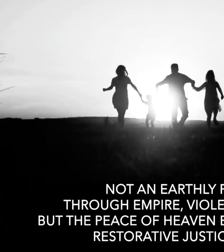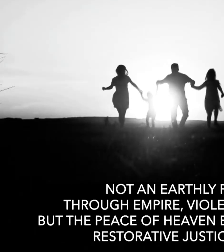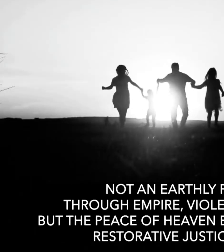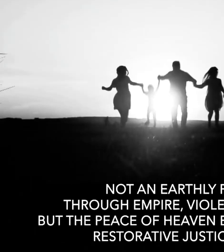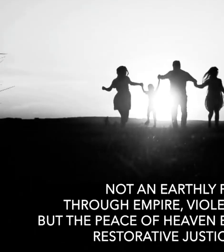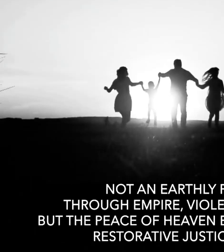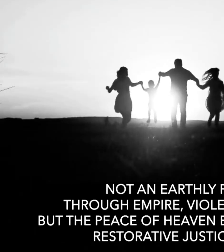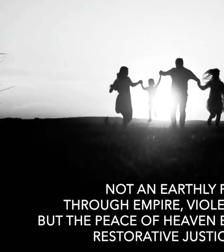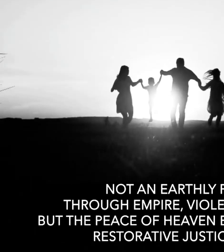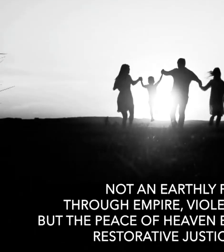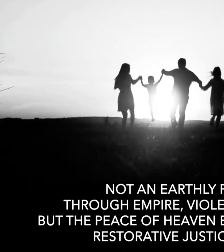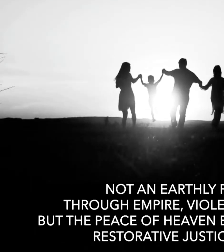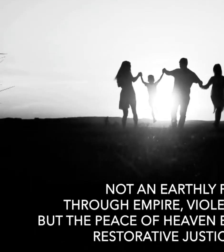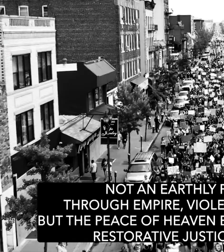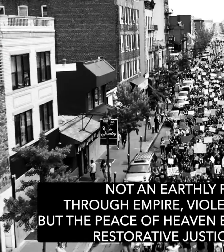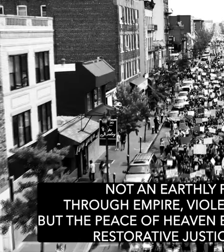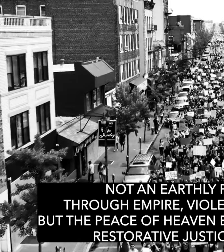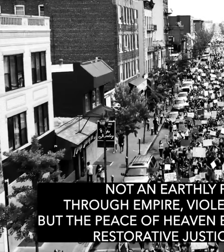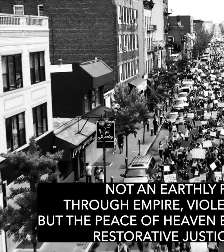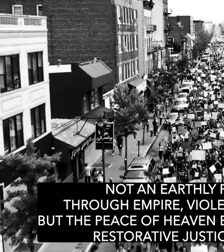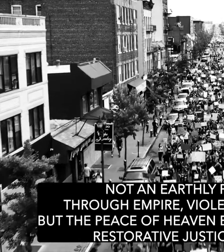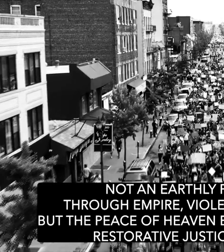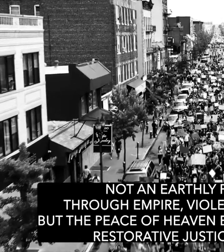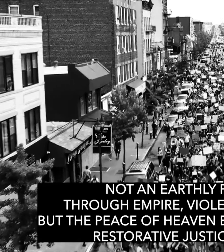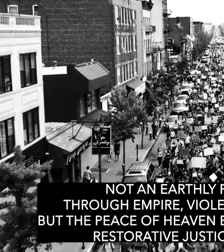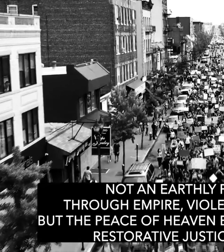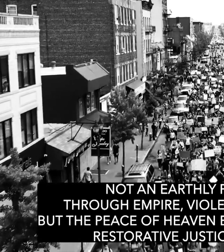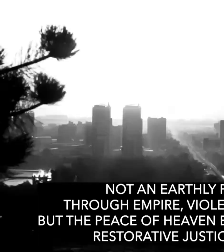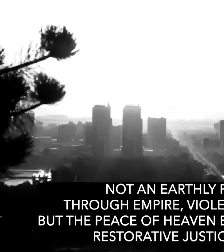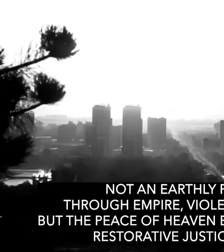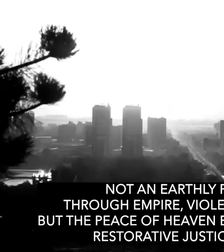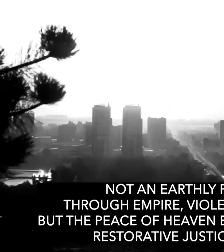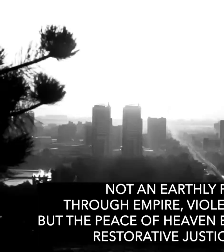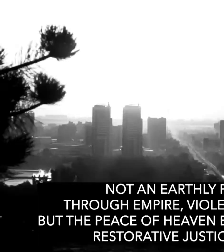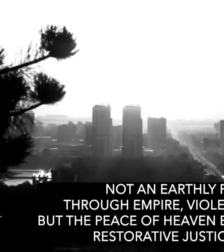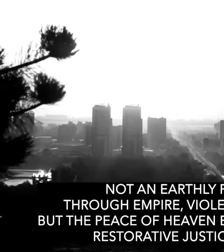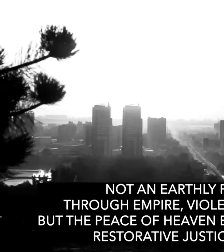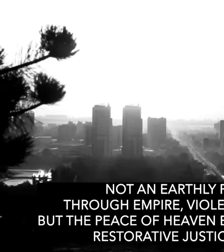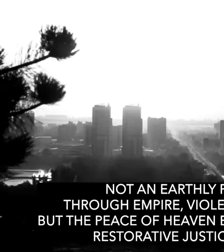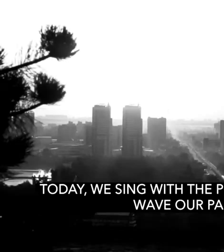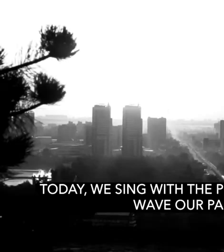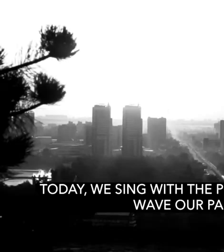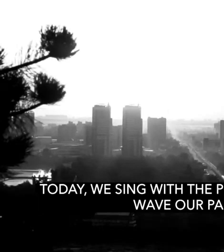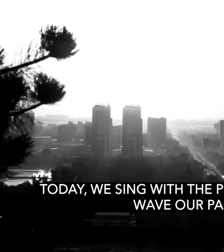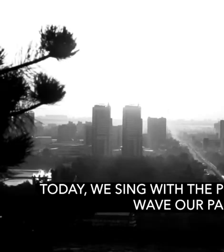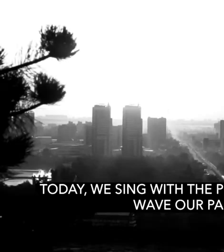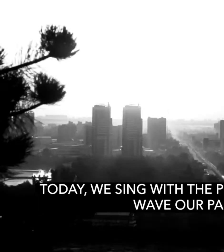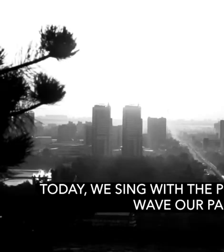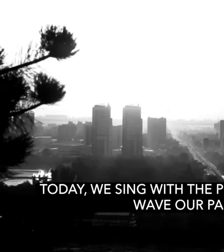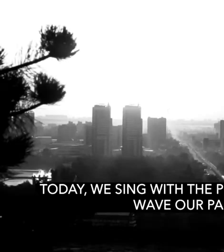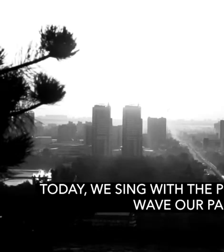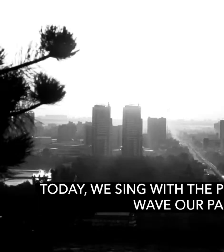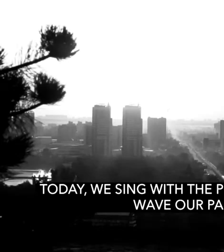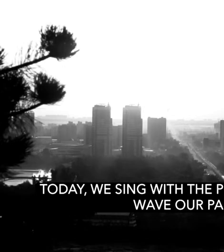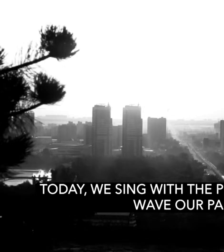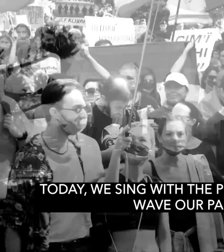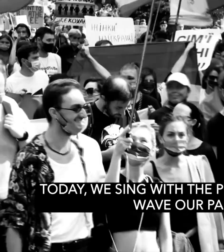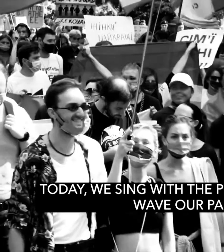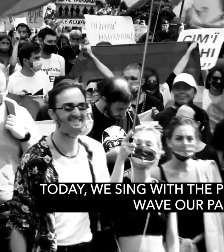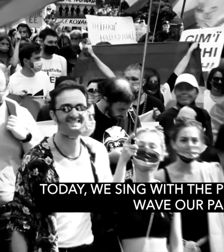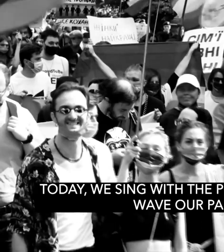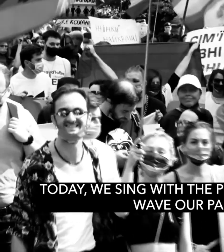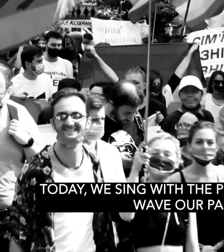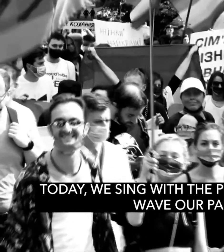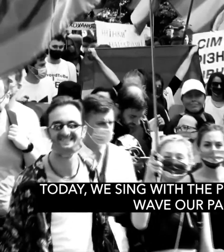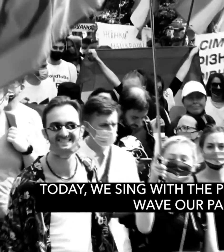of heaven established through love, restorative justice, and compassion. Today, we sing with the peasants